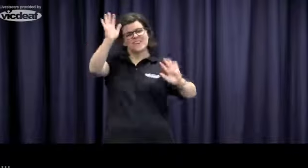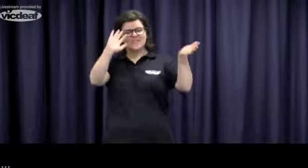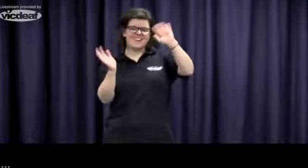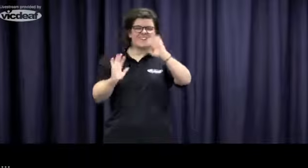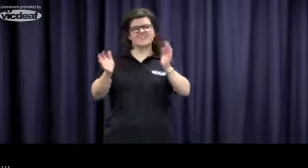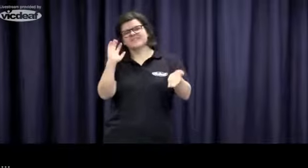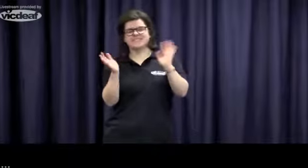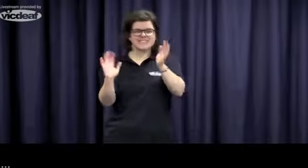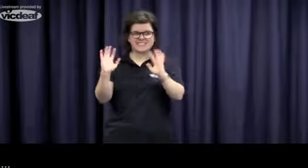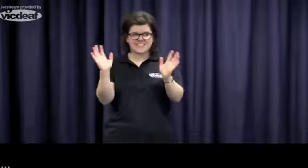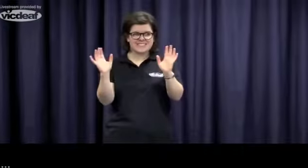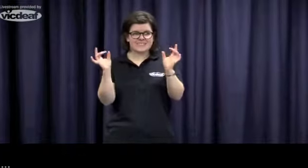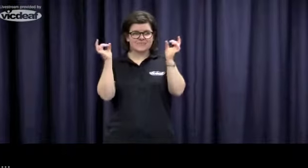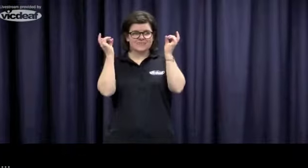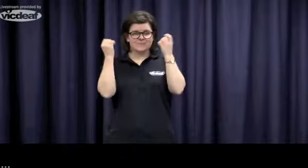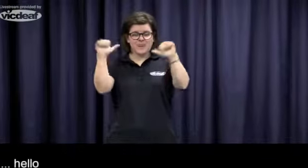Hello everybody.